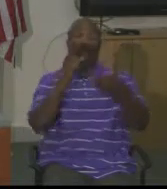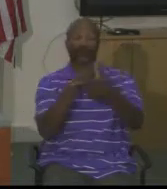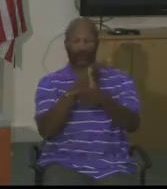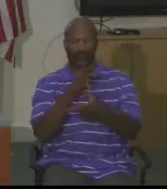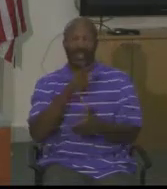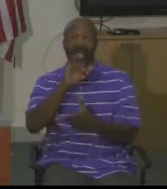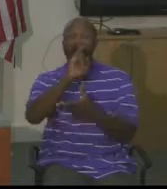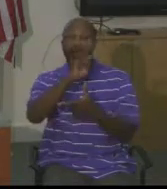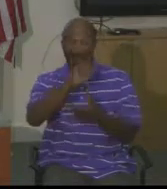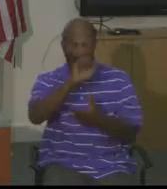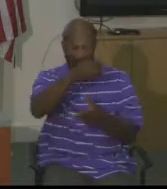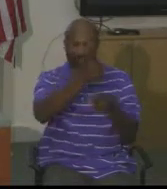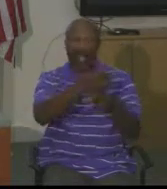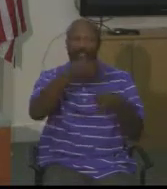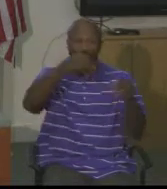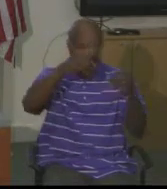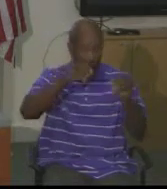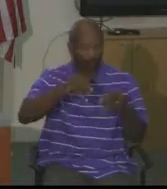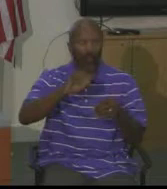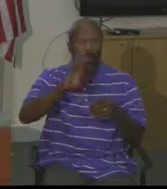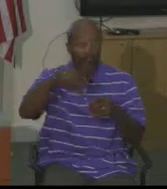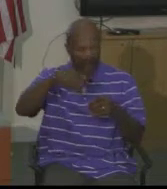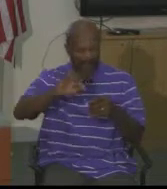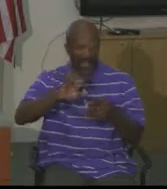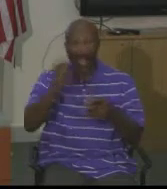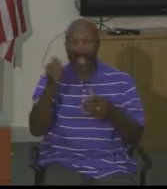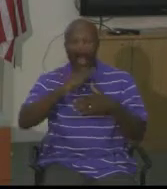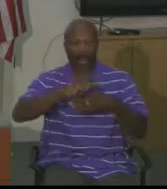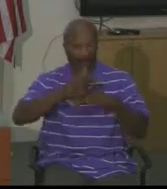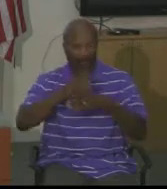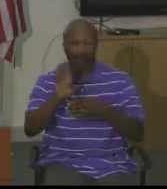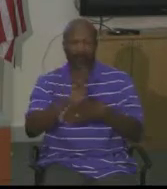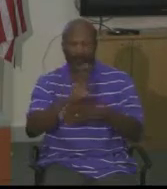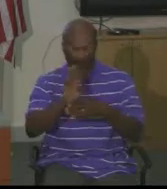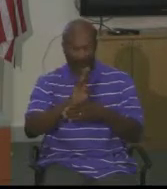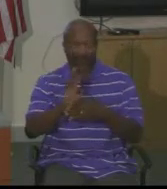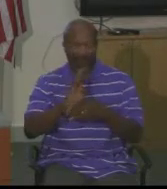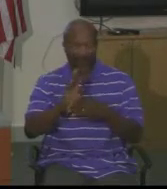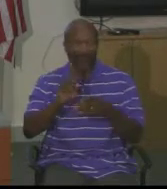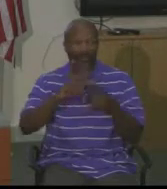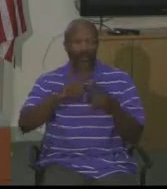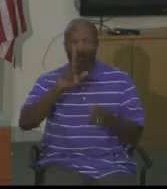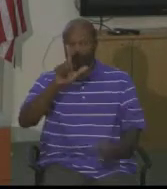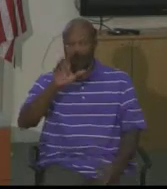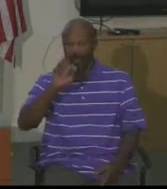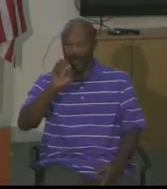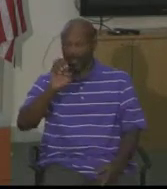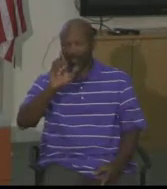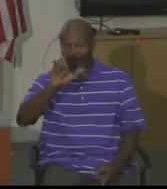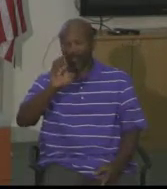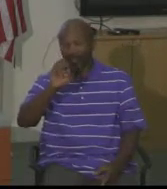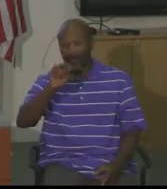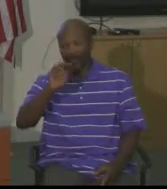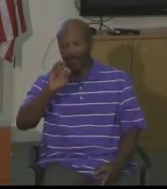Yes, IBM has sold their PC and laptop business to Lenovo.